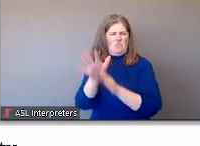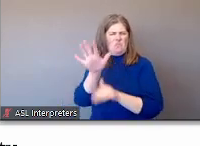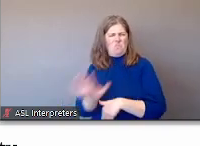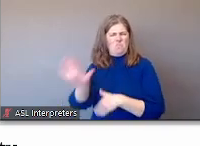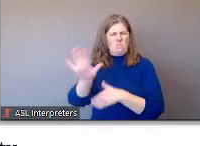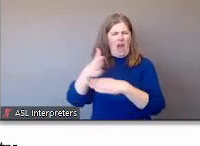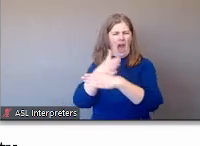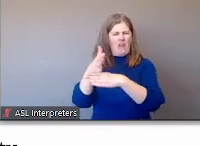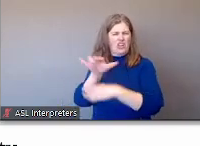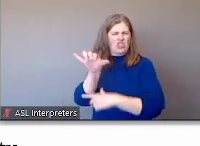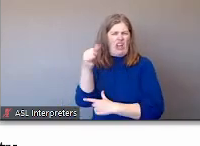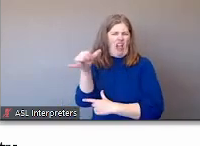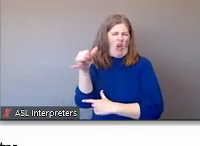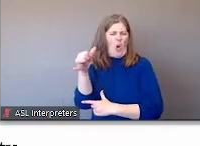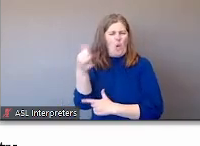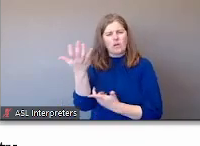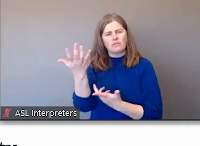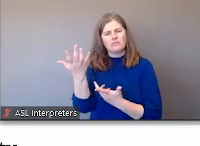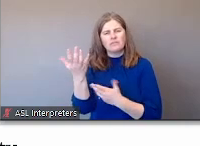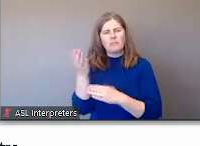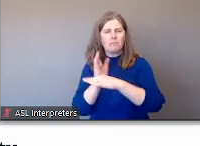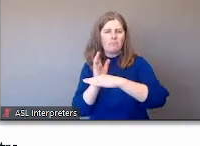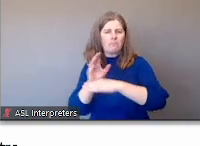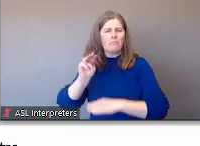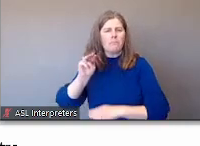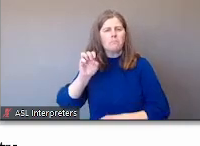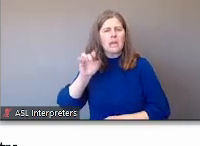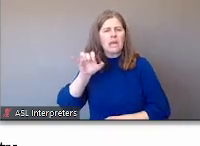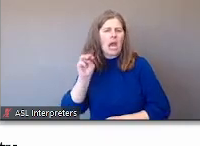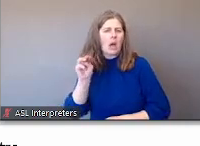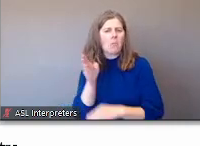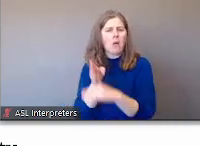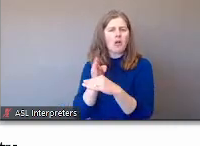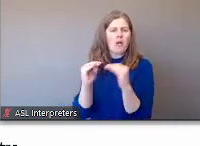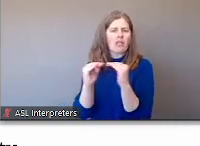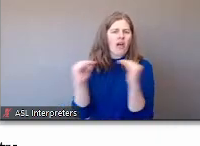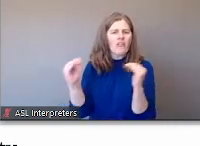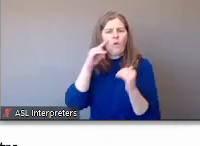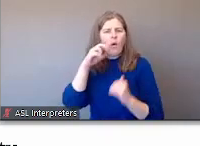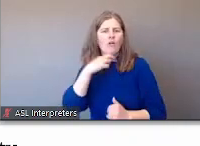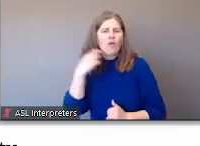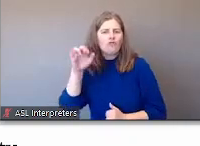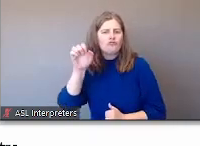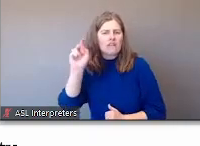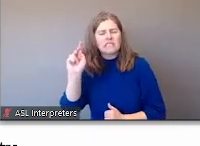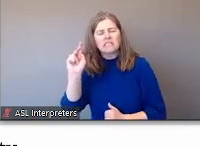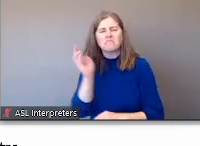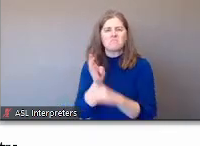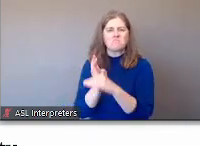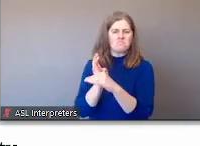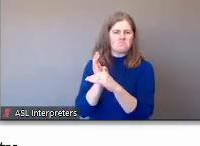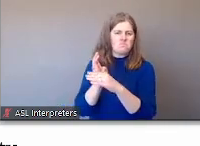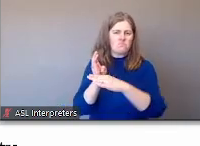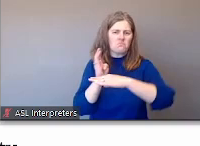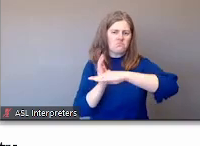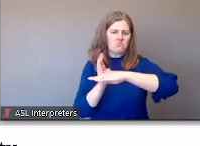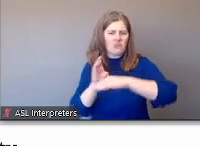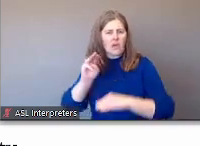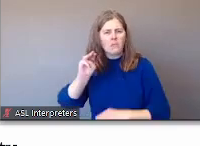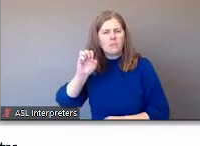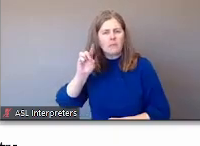for the whole country, a medium or moderate level of risk. It's medium, actually, in the new